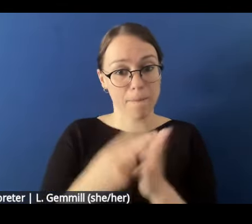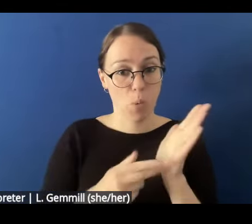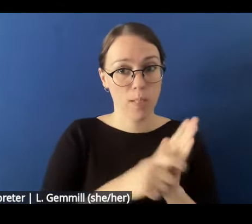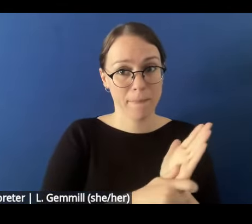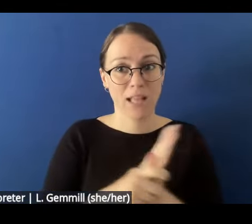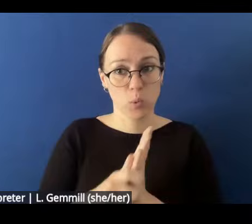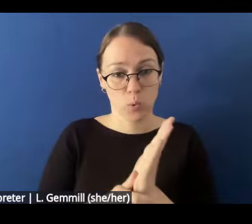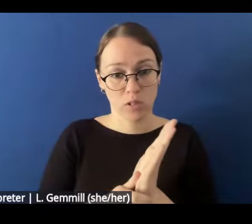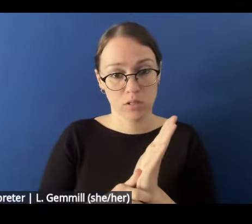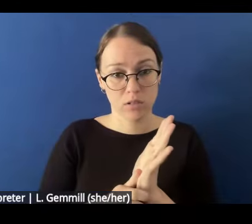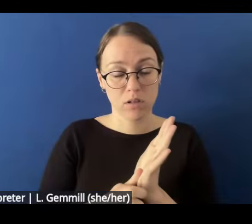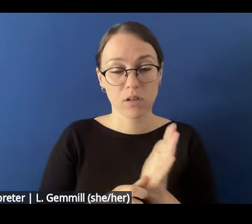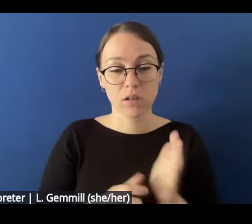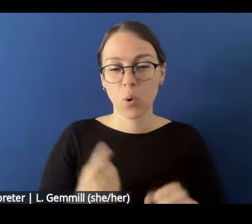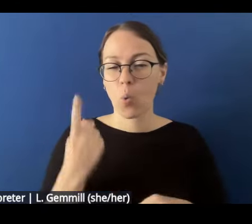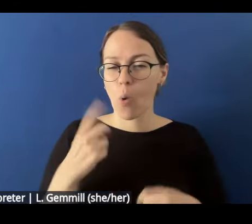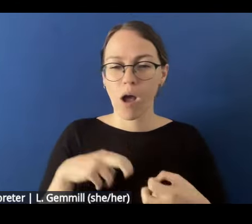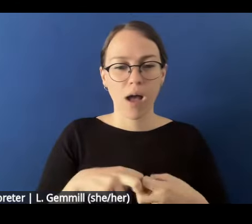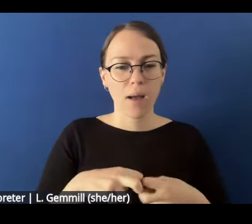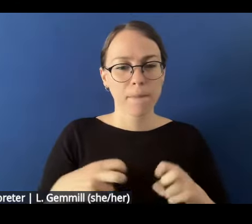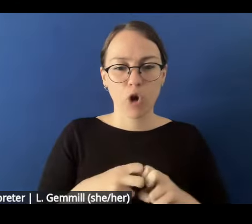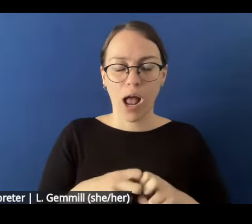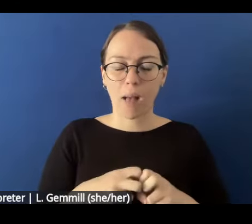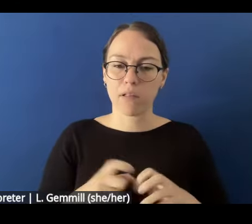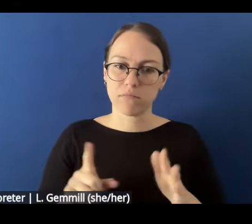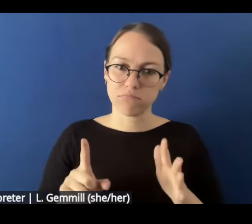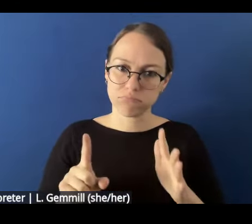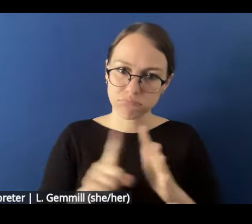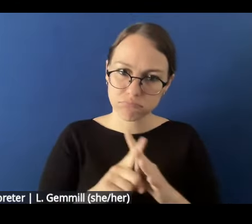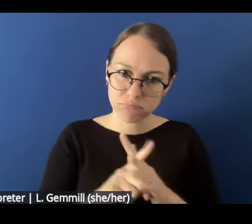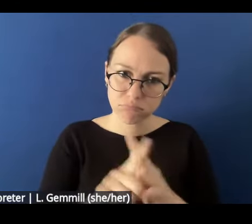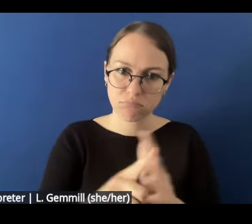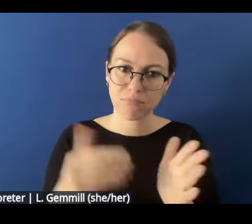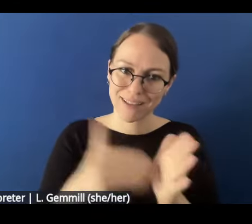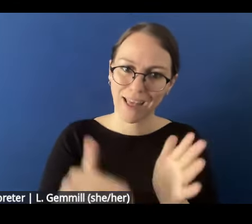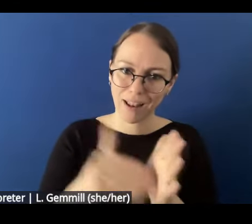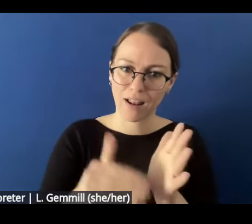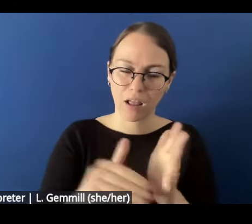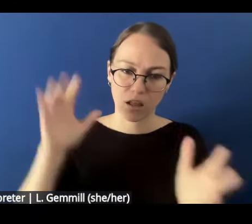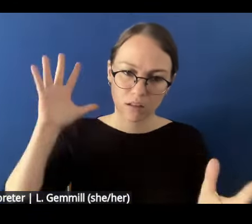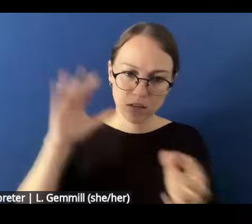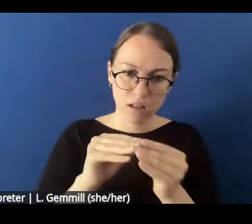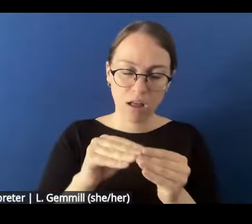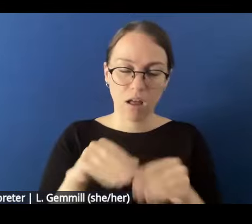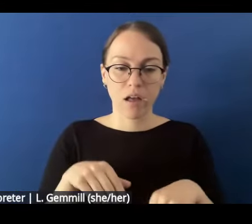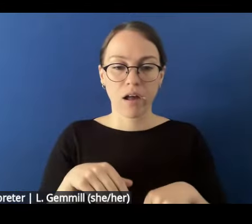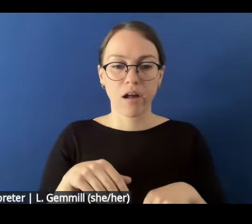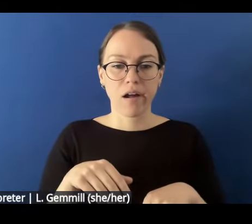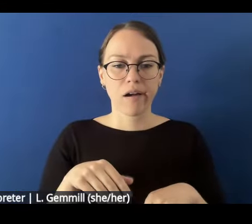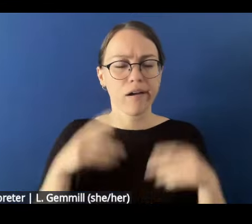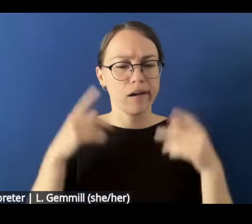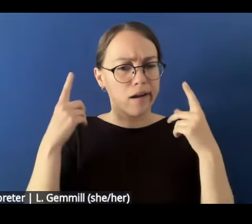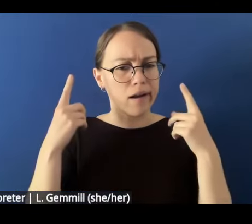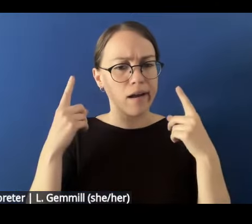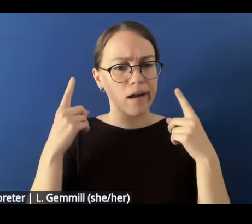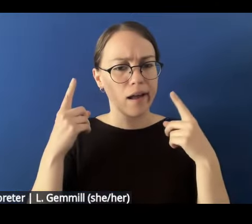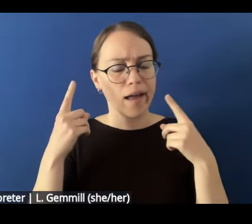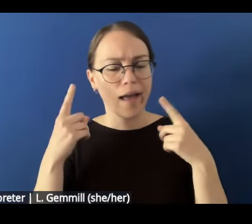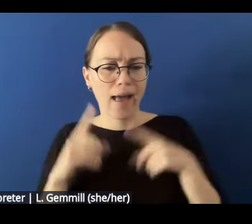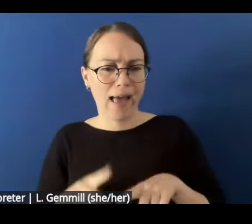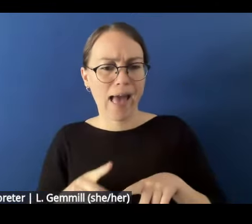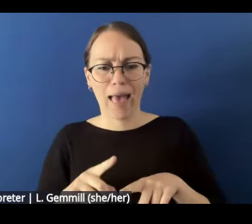I think one problem we've chronically had is that there's a lot of there's a lack